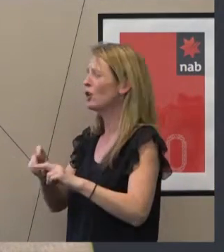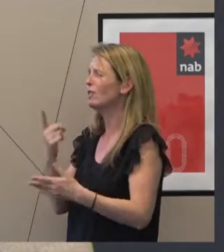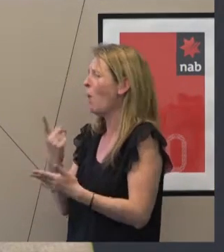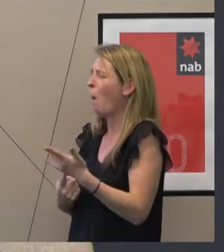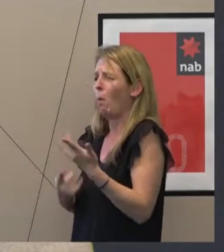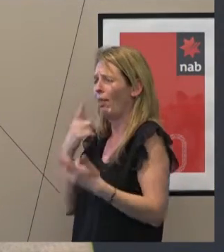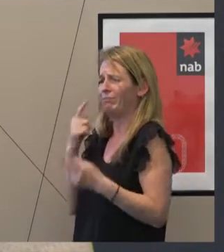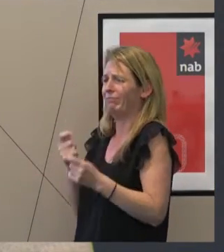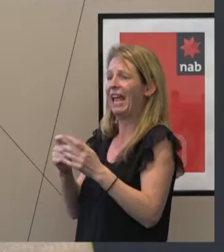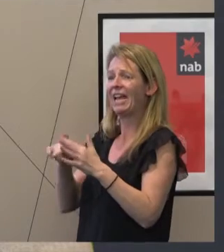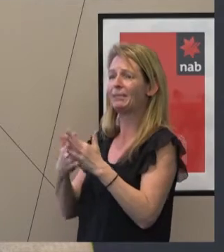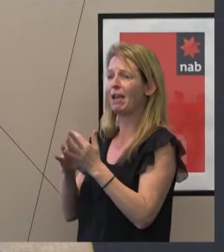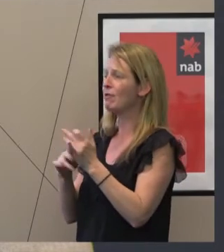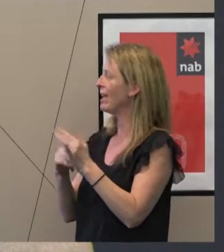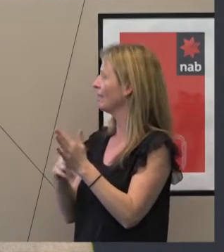experimental.